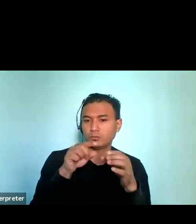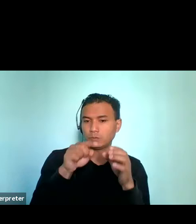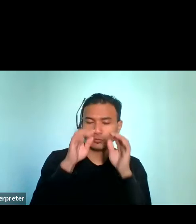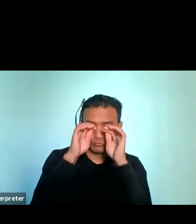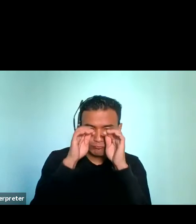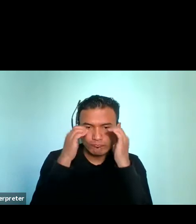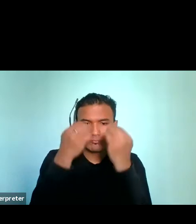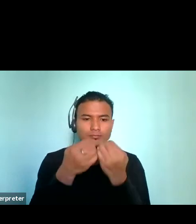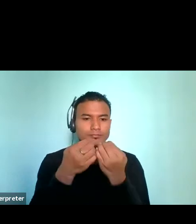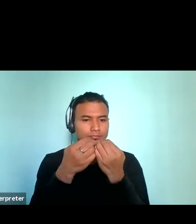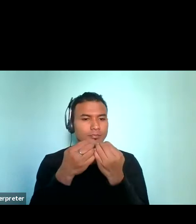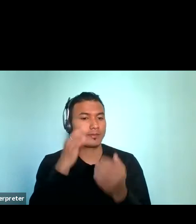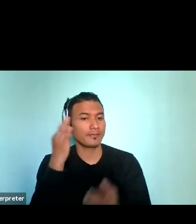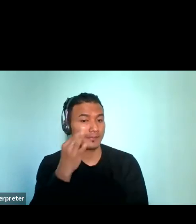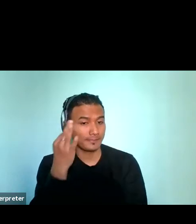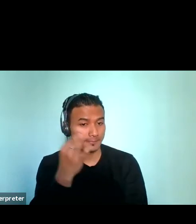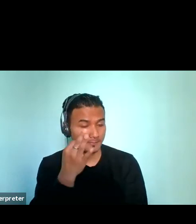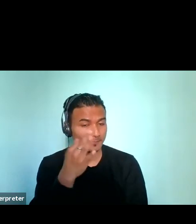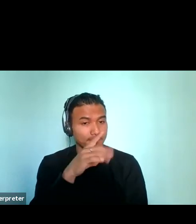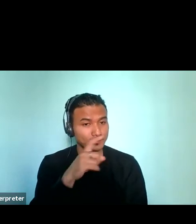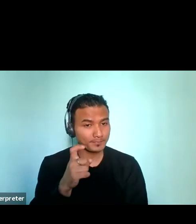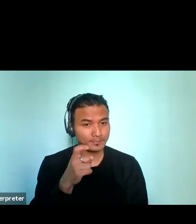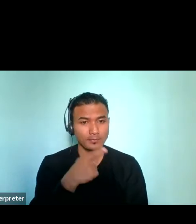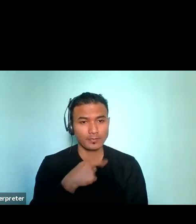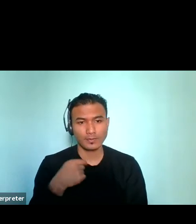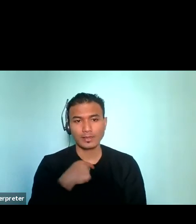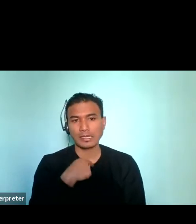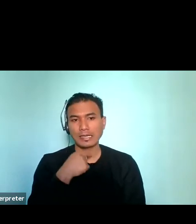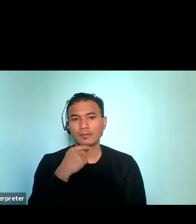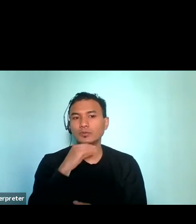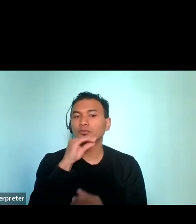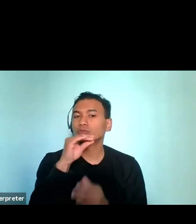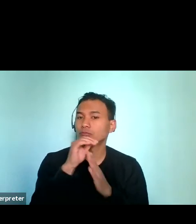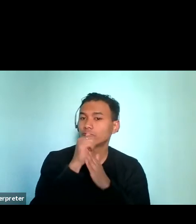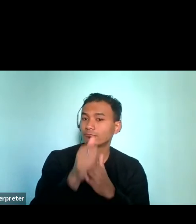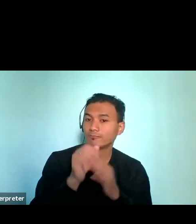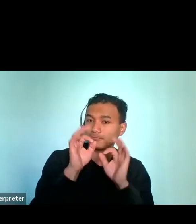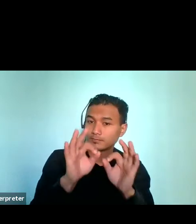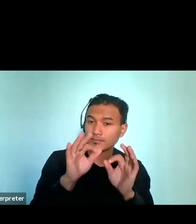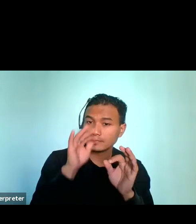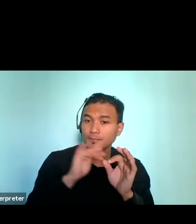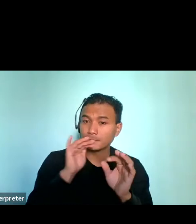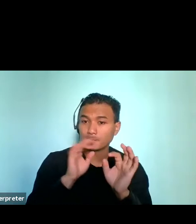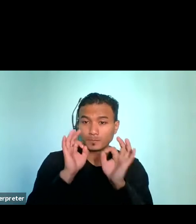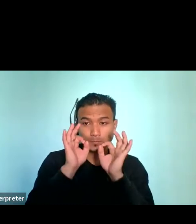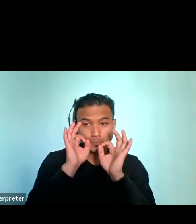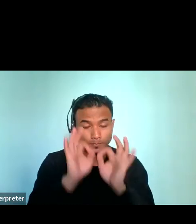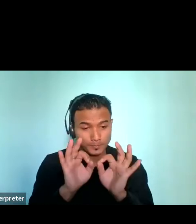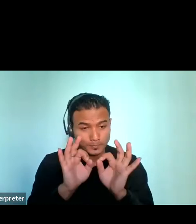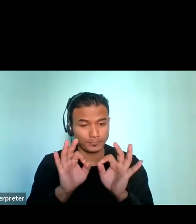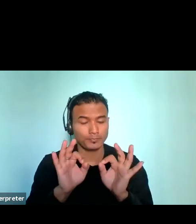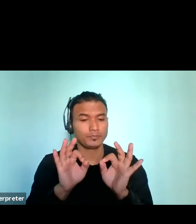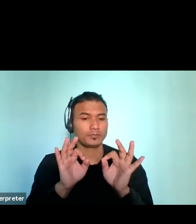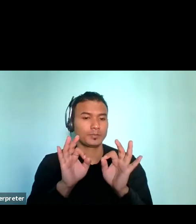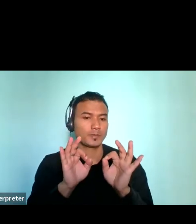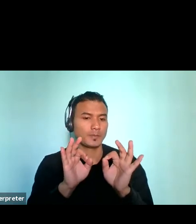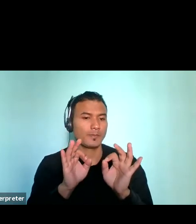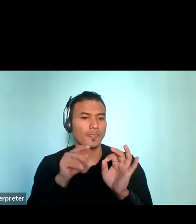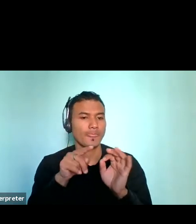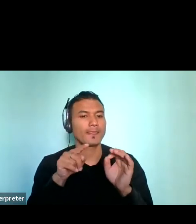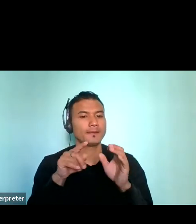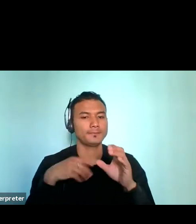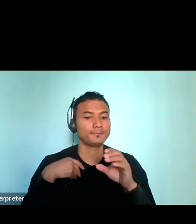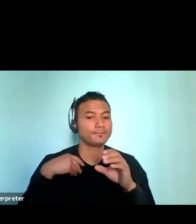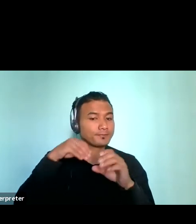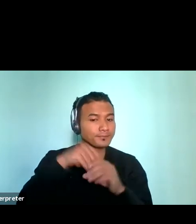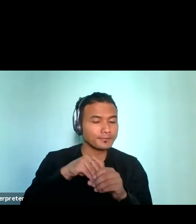of the environment where youth leaders, the trained youth leaders, they will engage the community